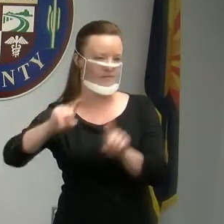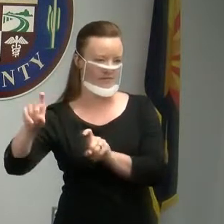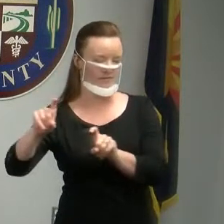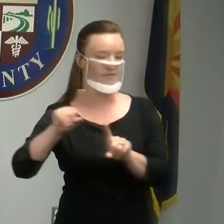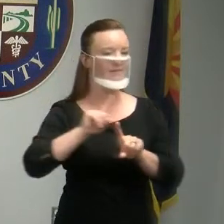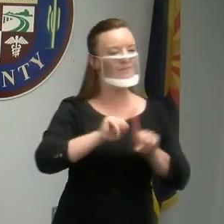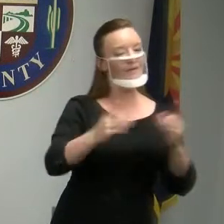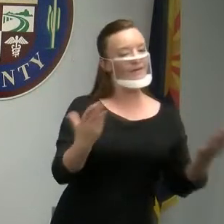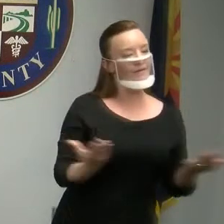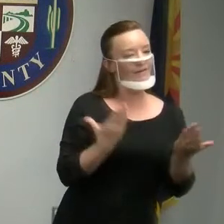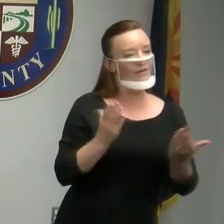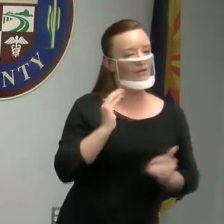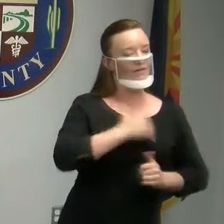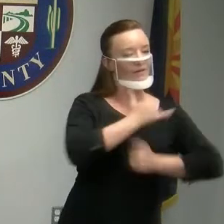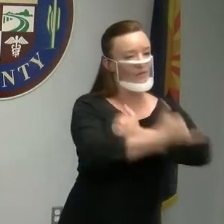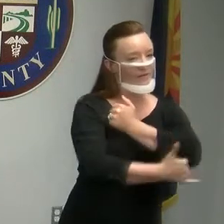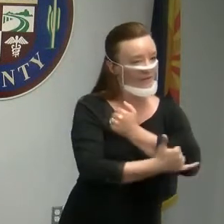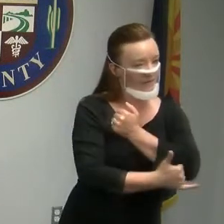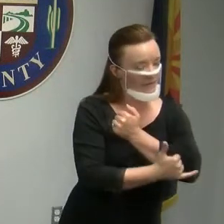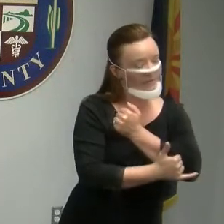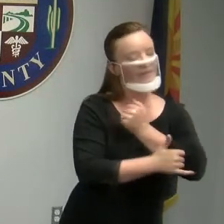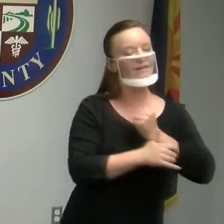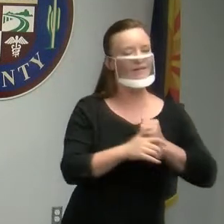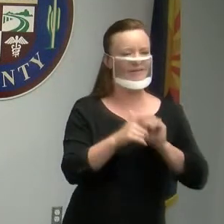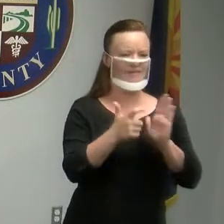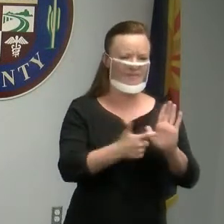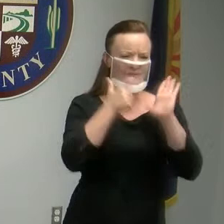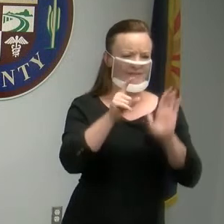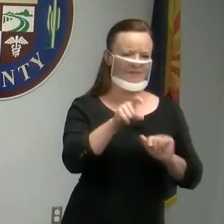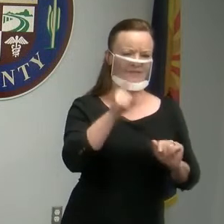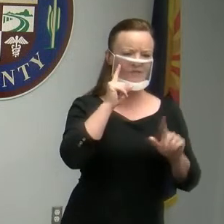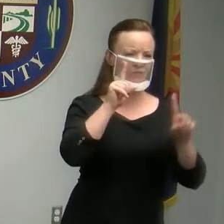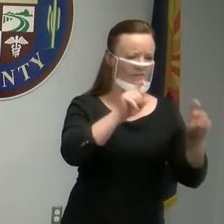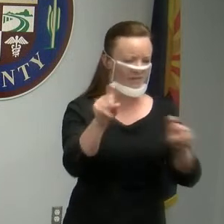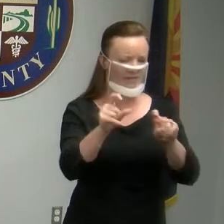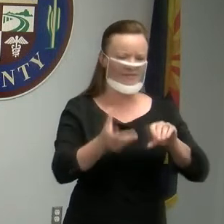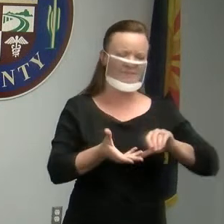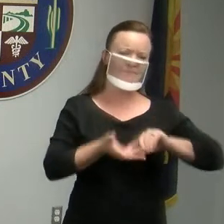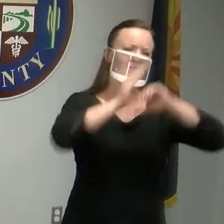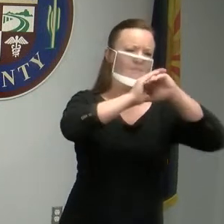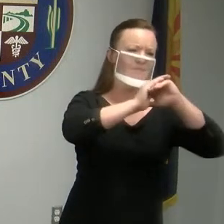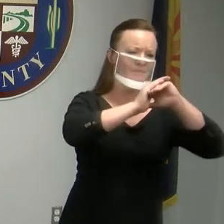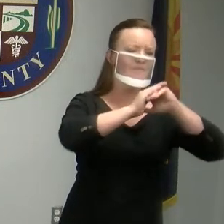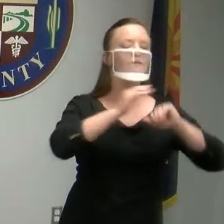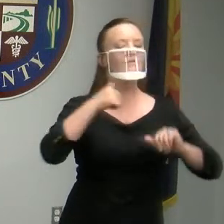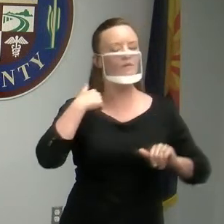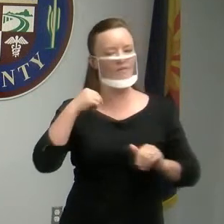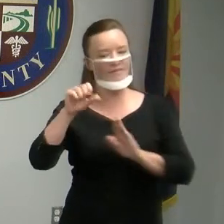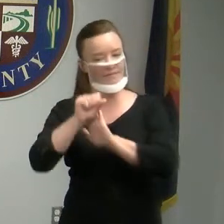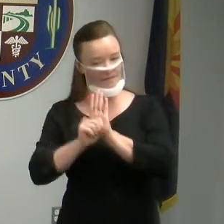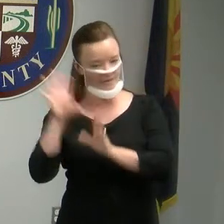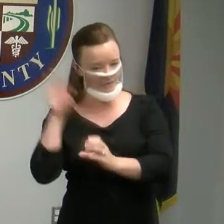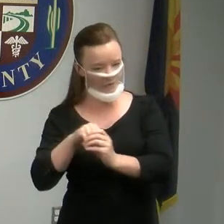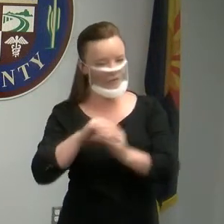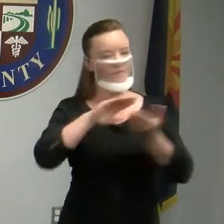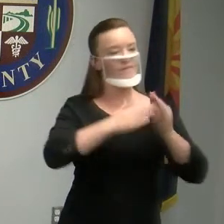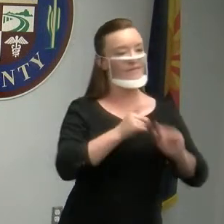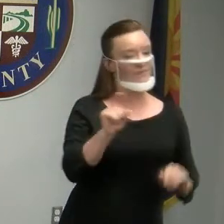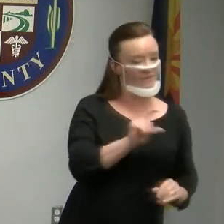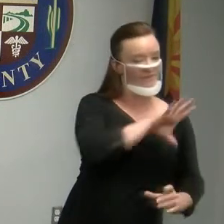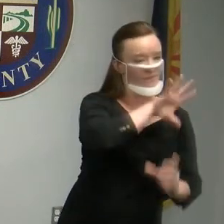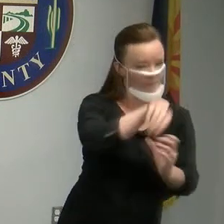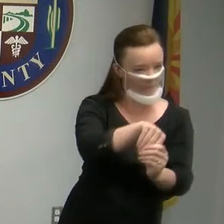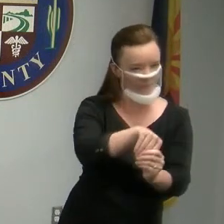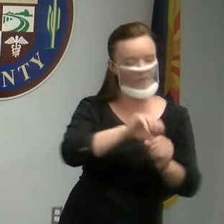County, as the demand for testing increased through June and into July, the state got more involved, also the city of Phoenix, as well as some